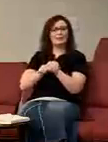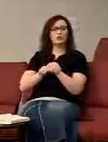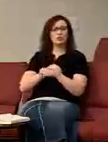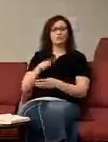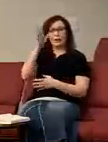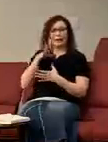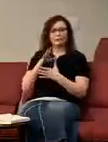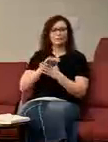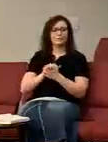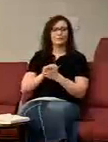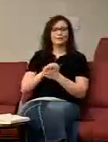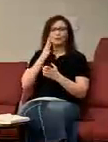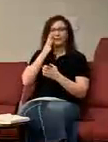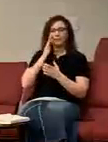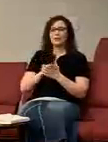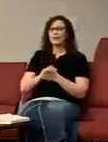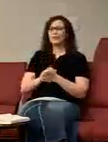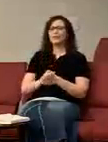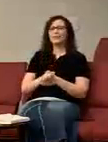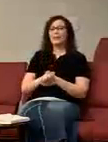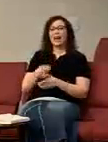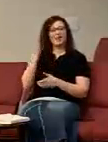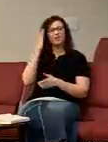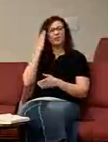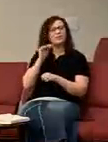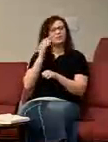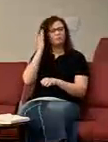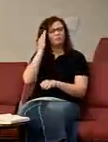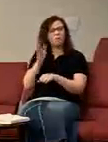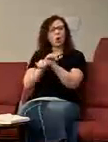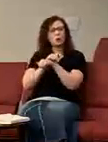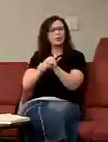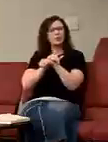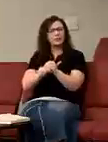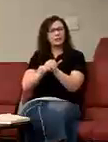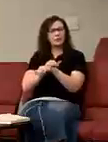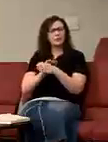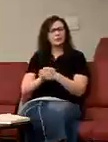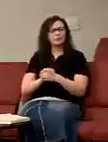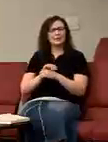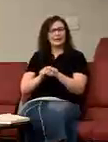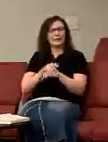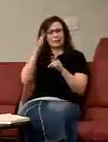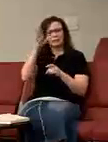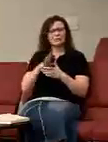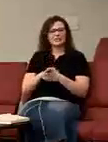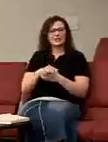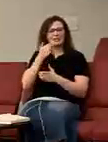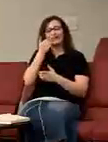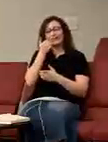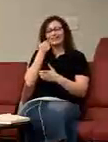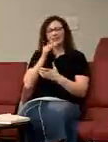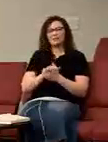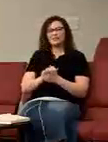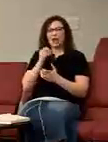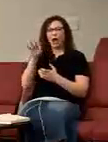Their sense of humor is off. But, anyway, he's just like, this guy drives by and he's